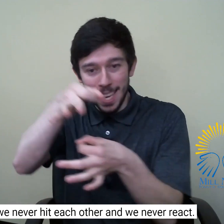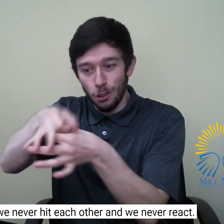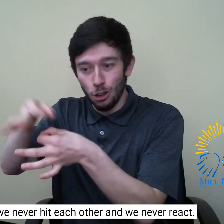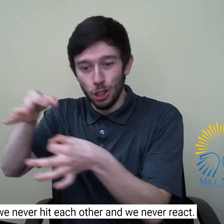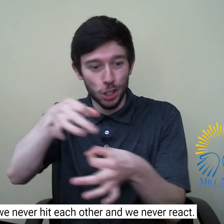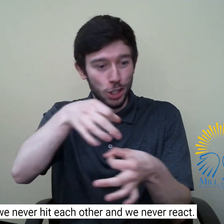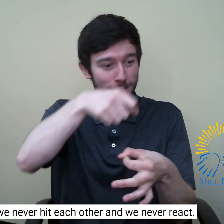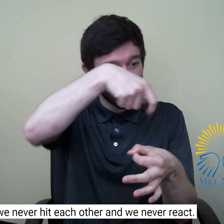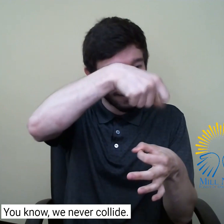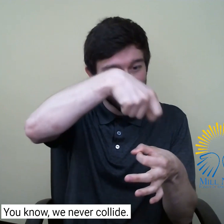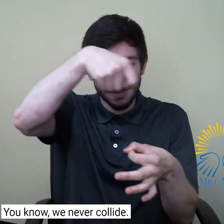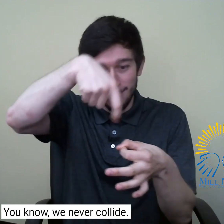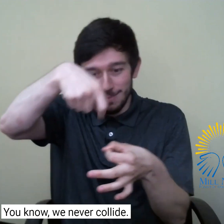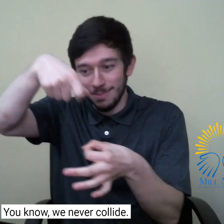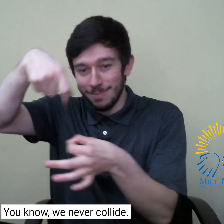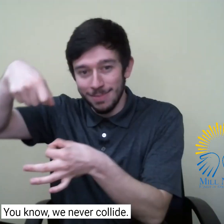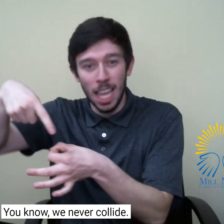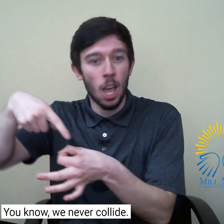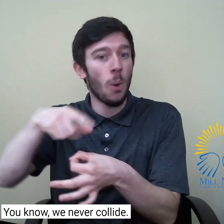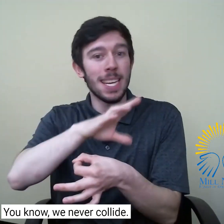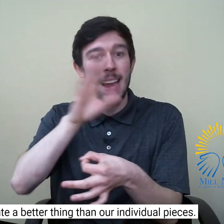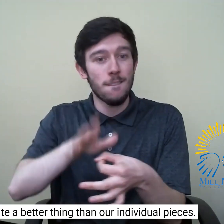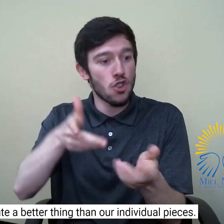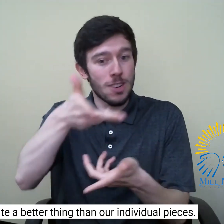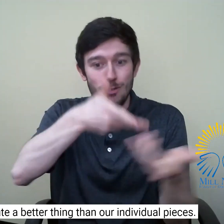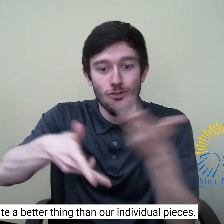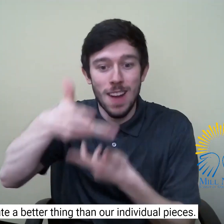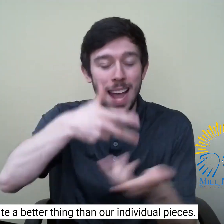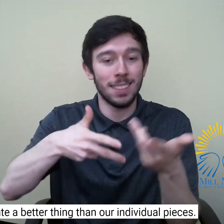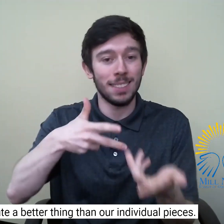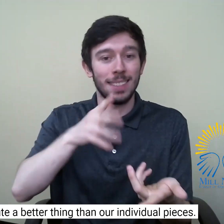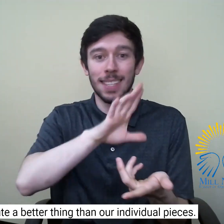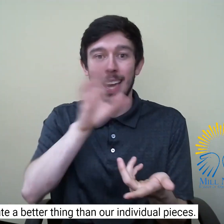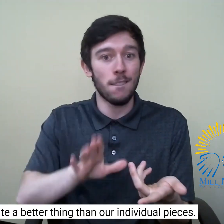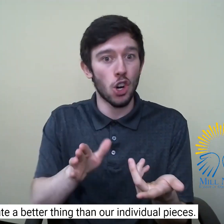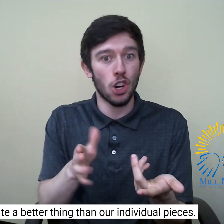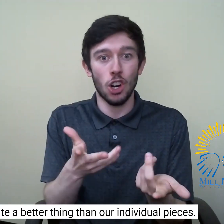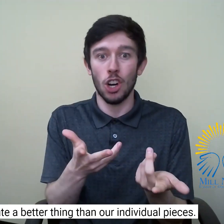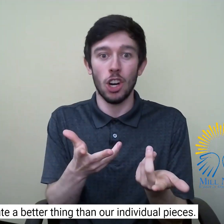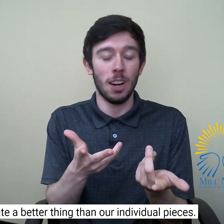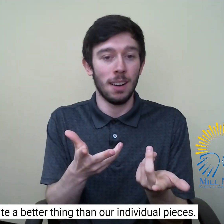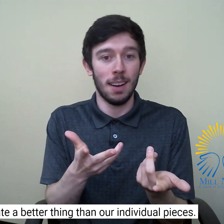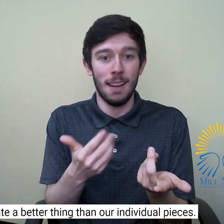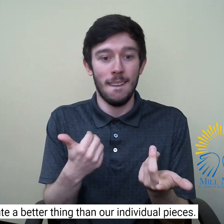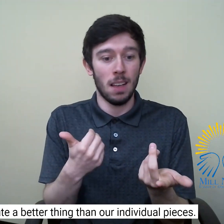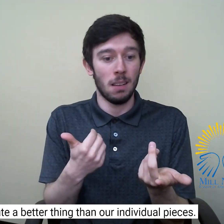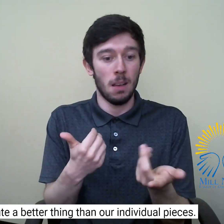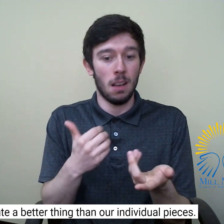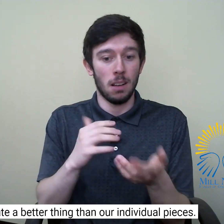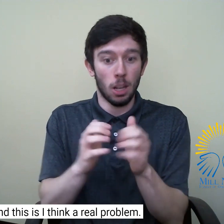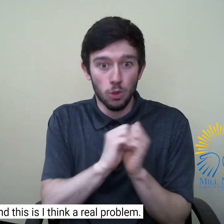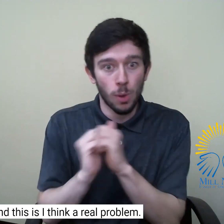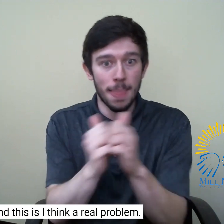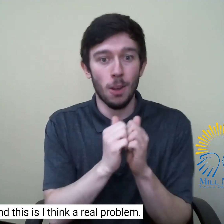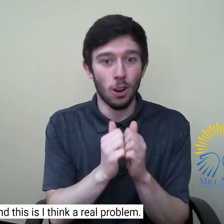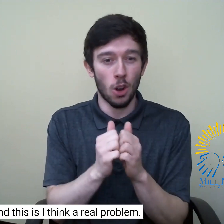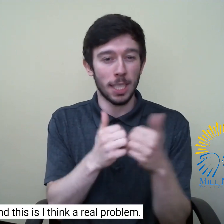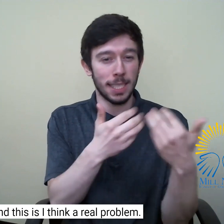never react, we never collide, we never create a better thing than our individual pieces. And this is, I think, a